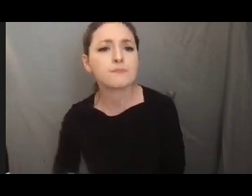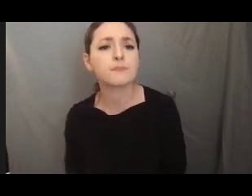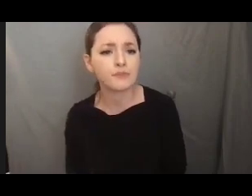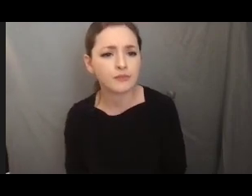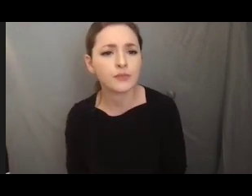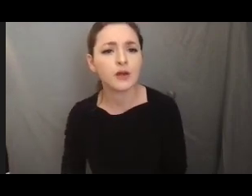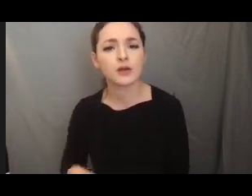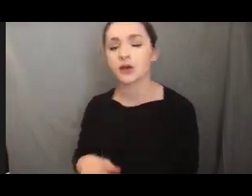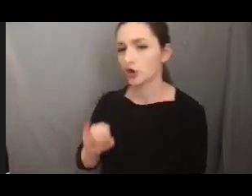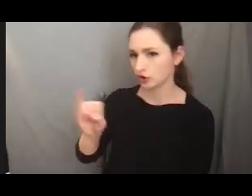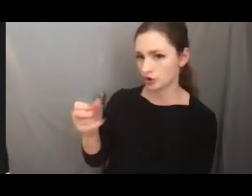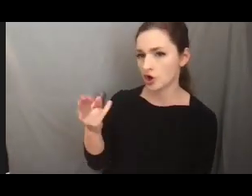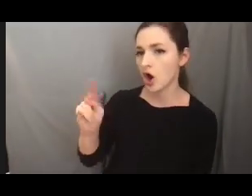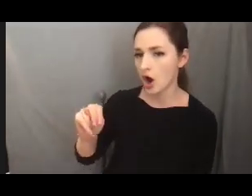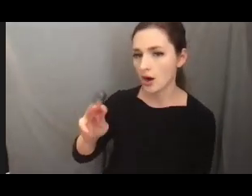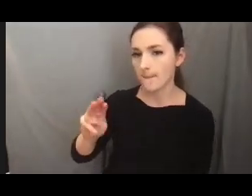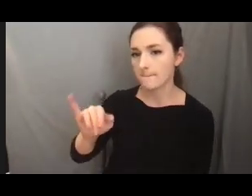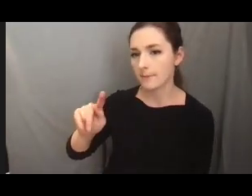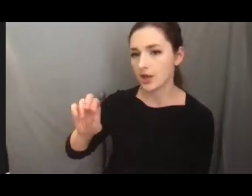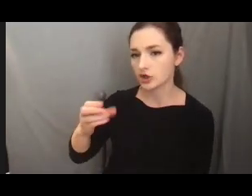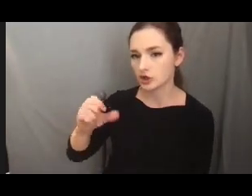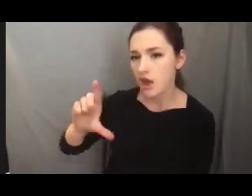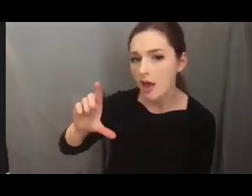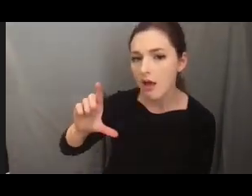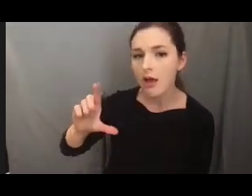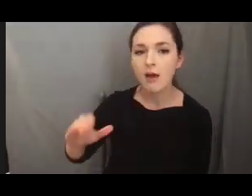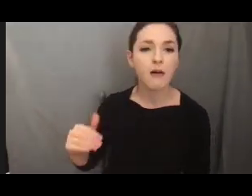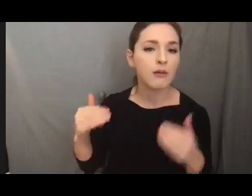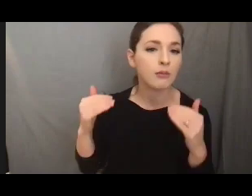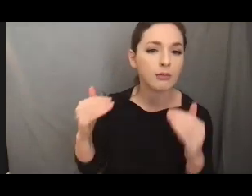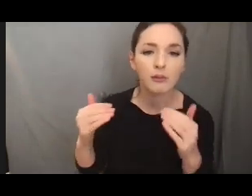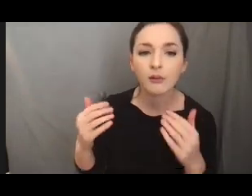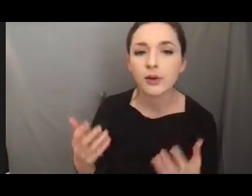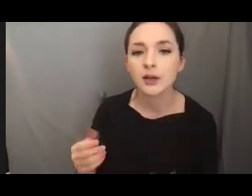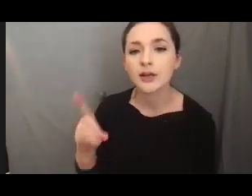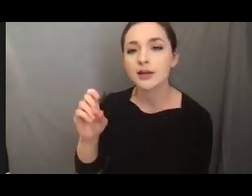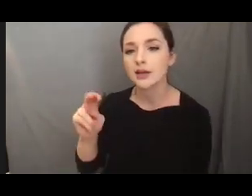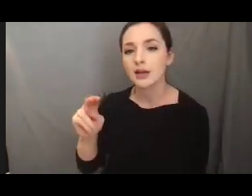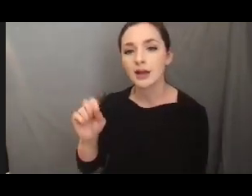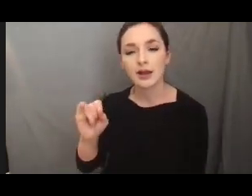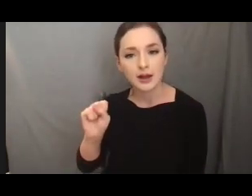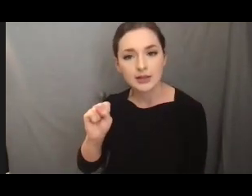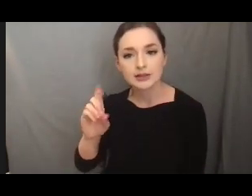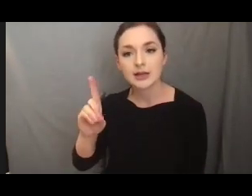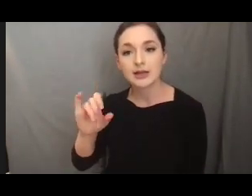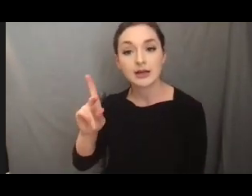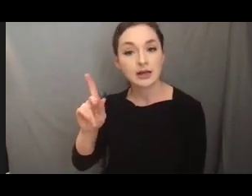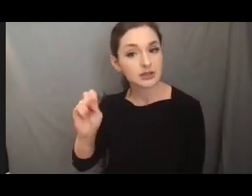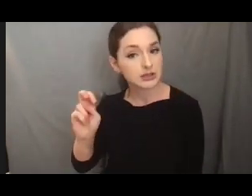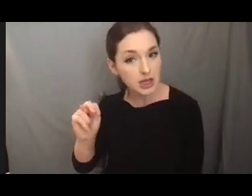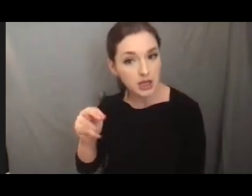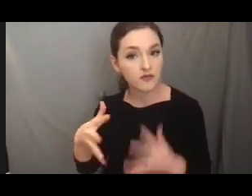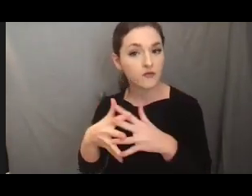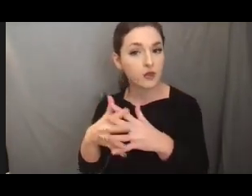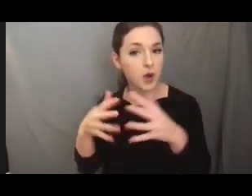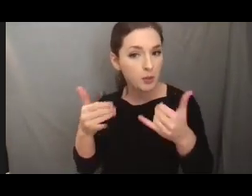John Mitchell, Sue Harbor from the 80s. Dennis Dixon was a quarterback here. And it